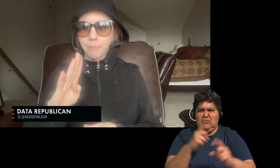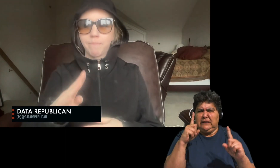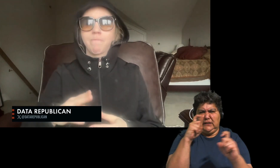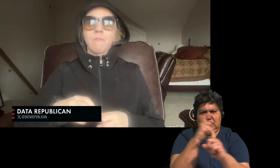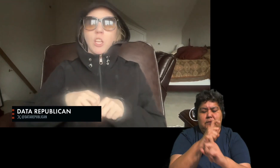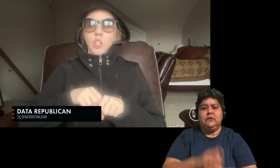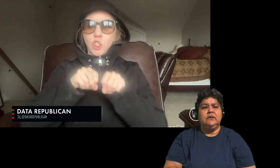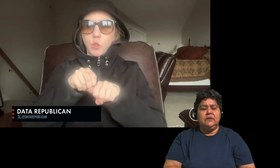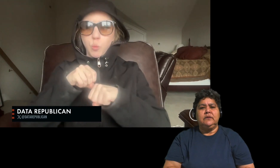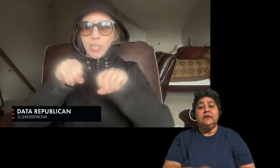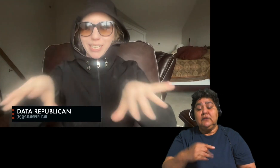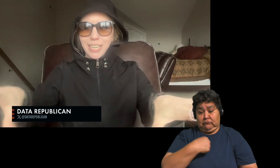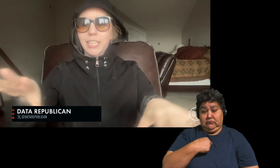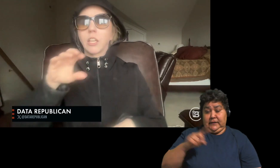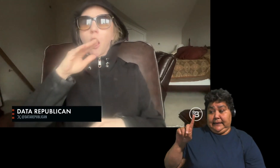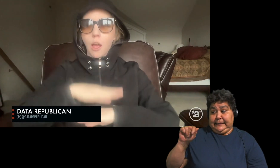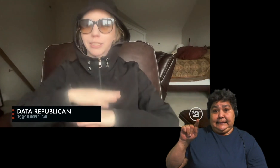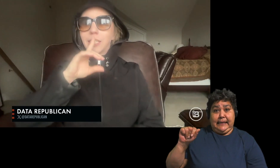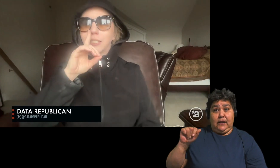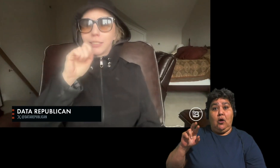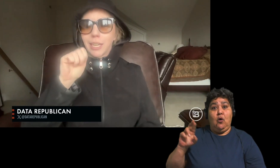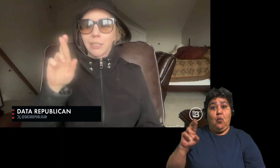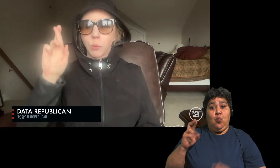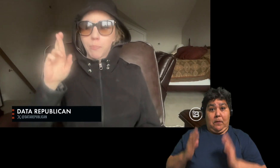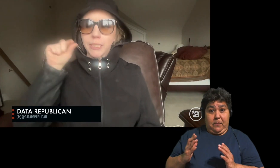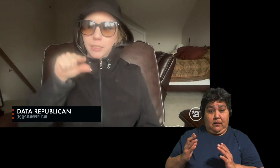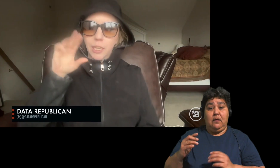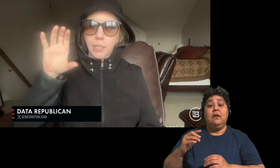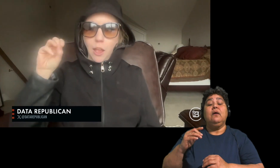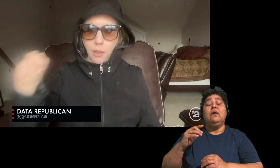it makes the search in the award database.